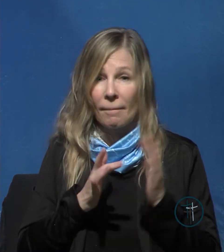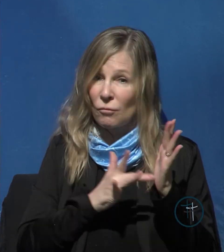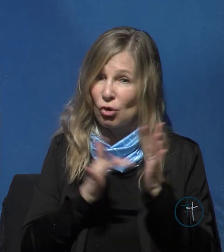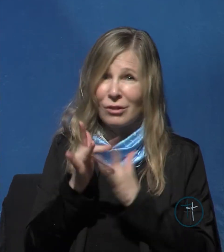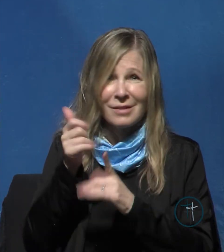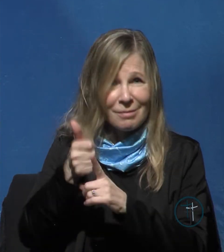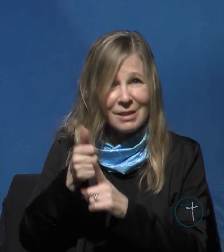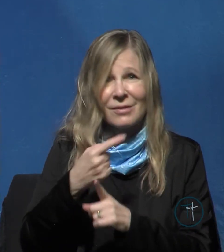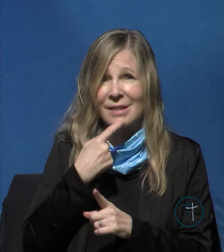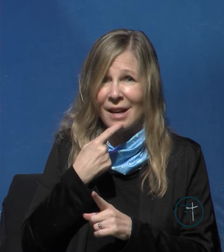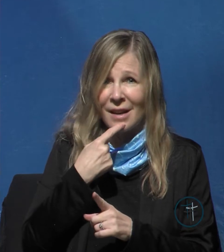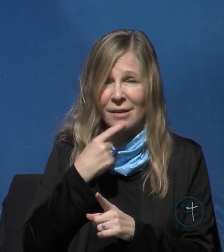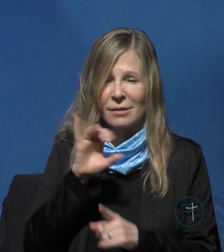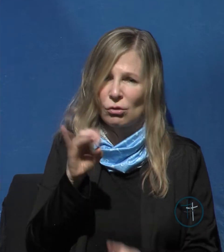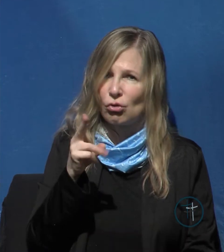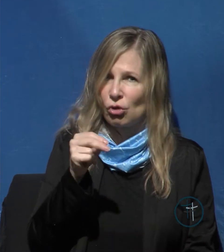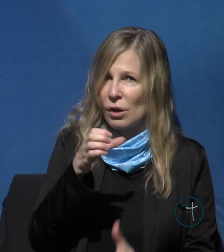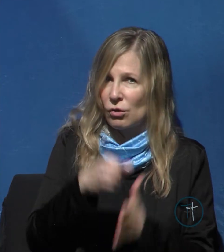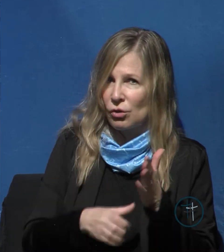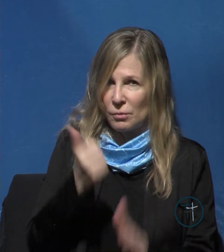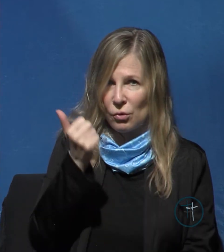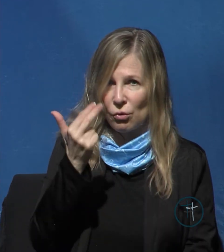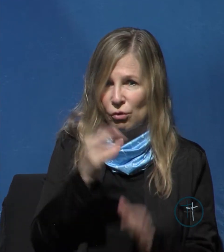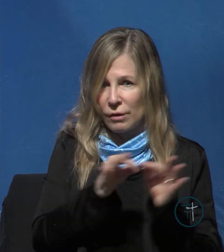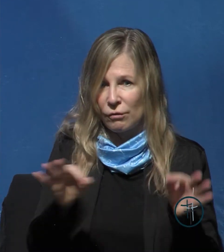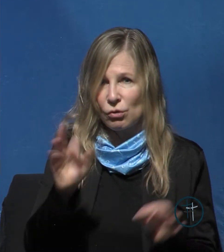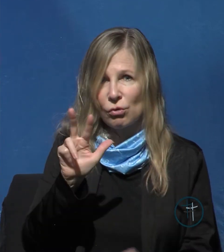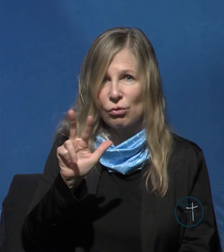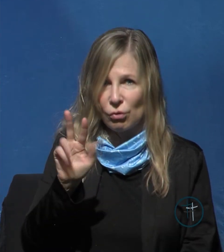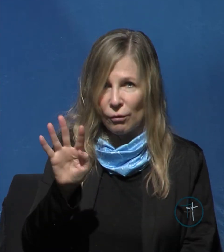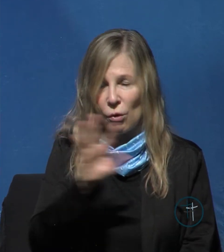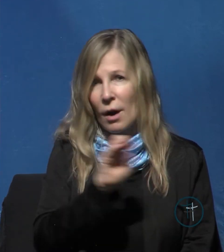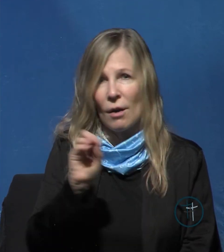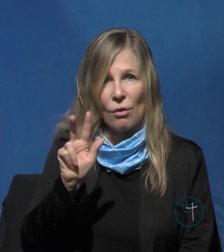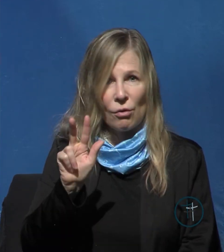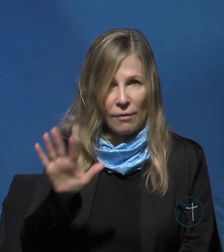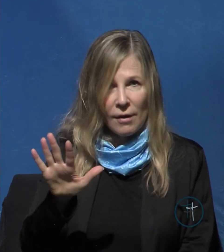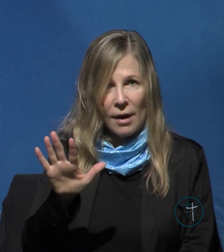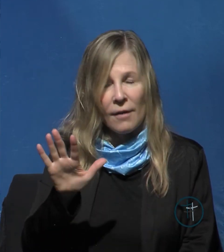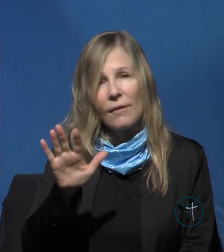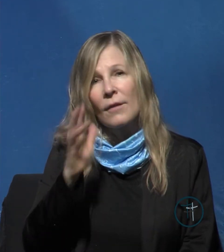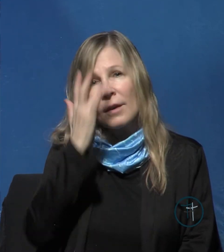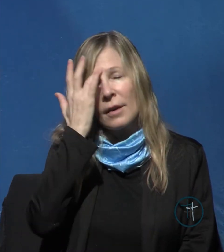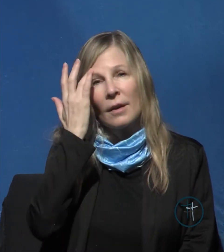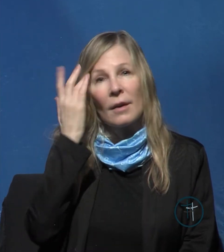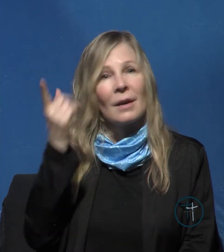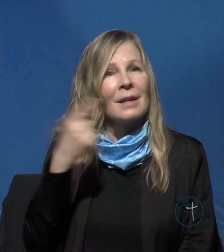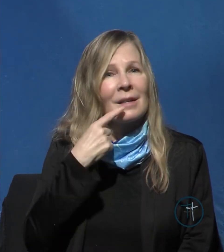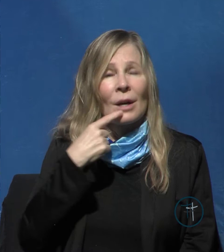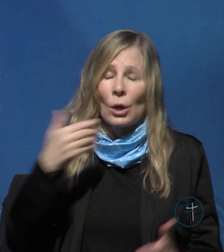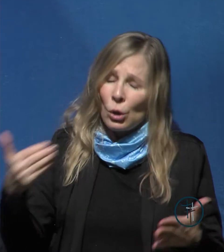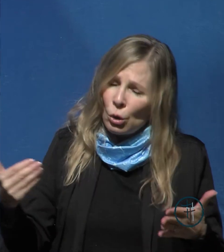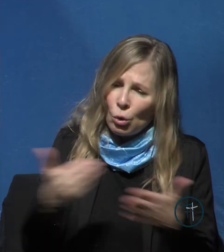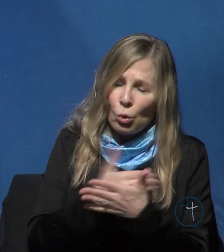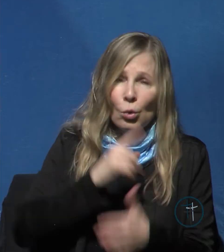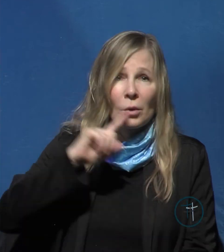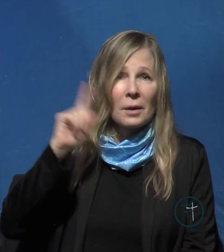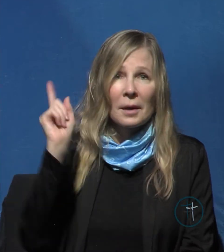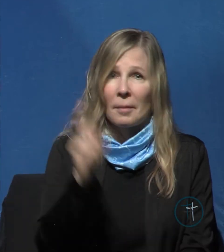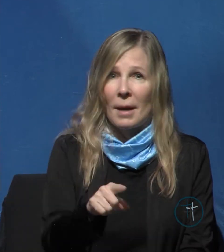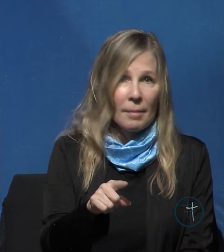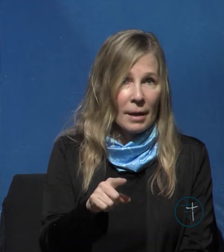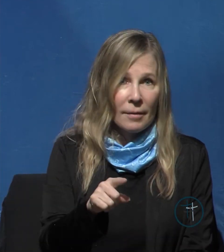Jesus himself said this at John chapter 13, verses 34 and 35. A new commandment I give to